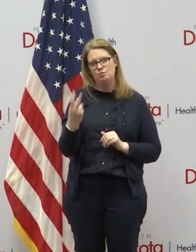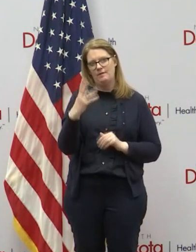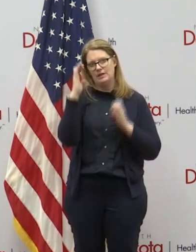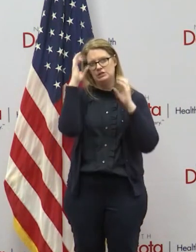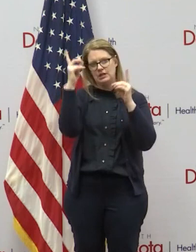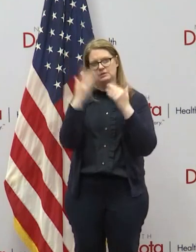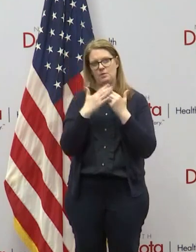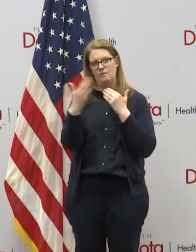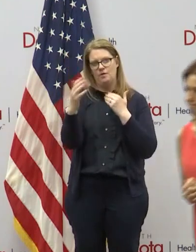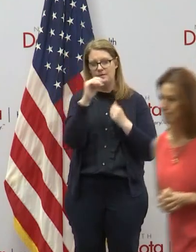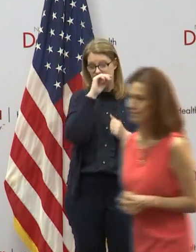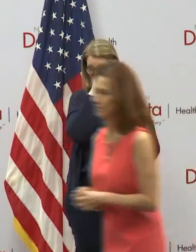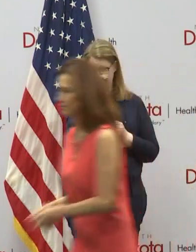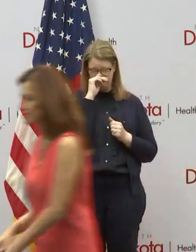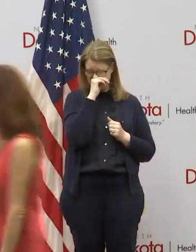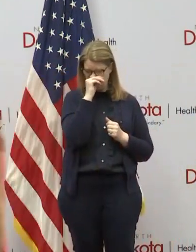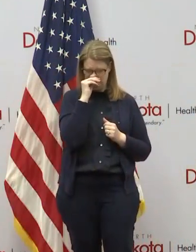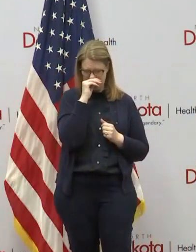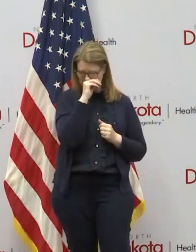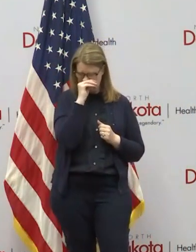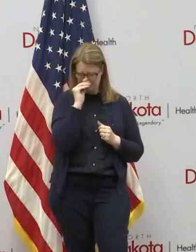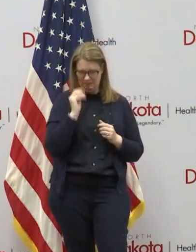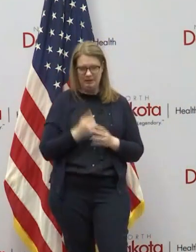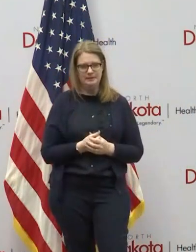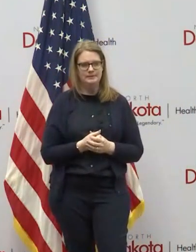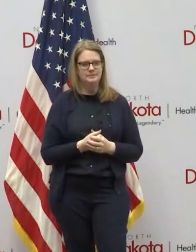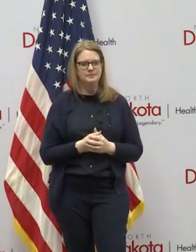forward. Thanks.